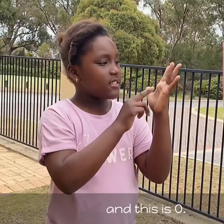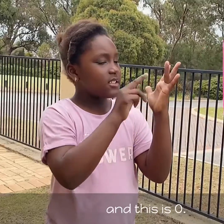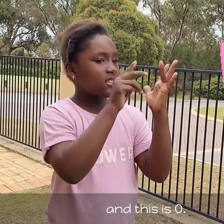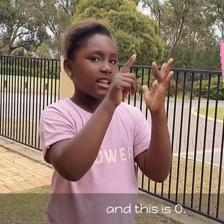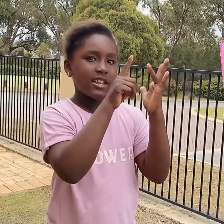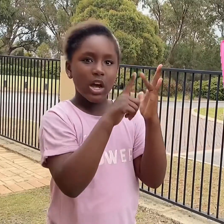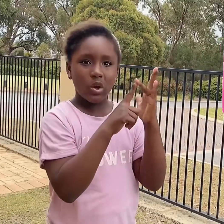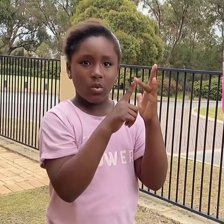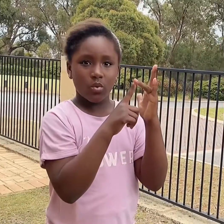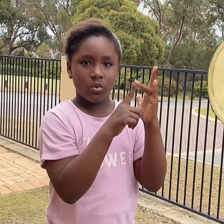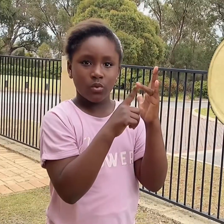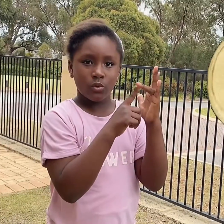is letter O.